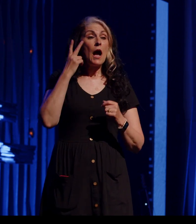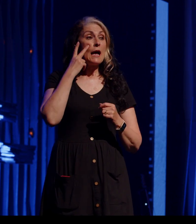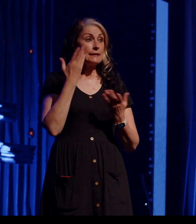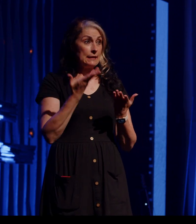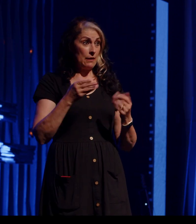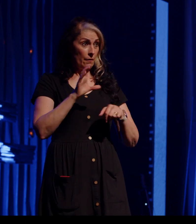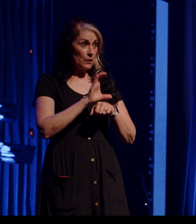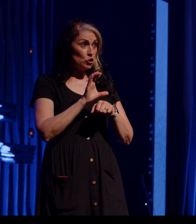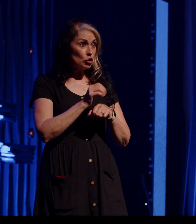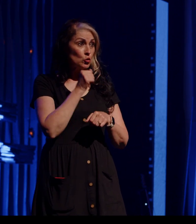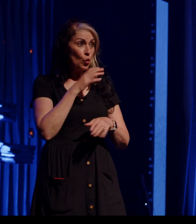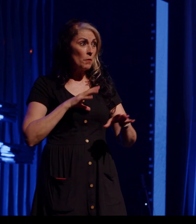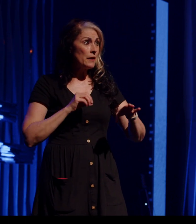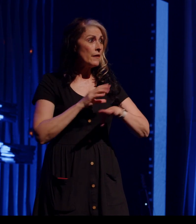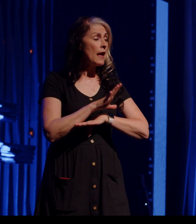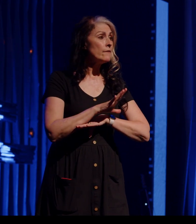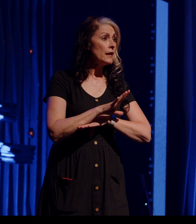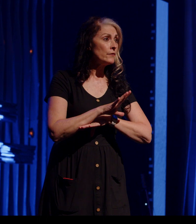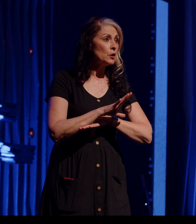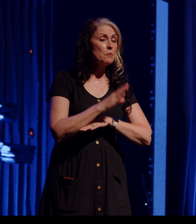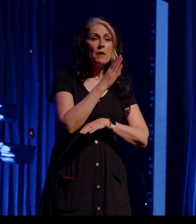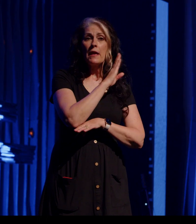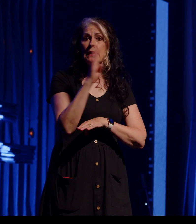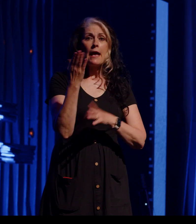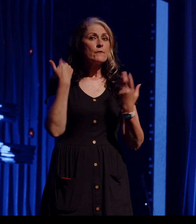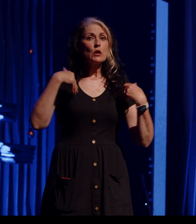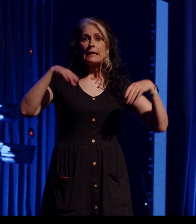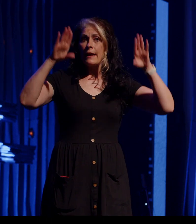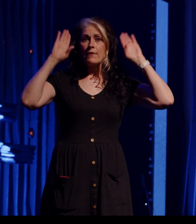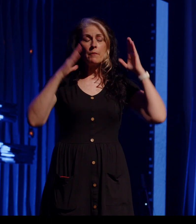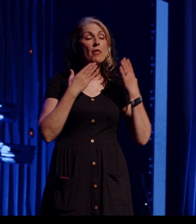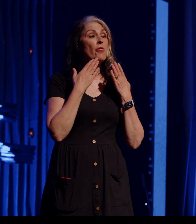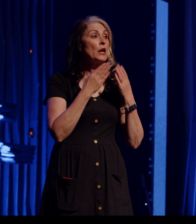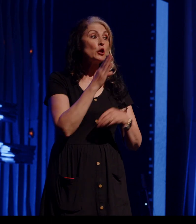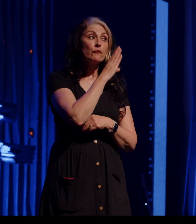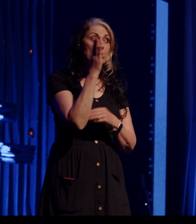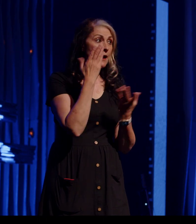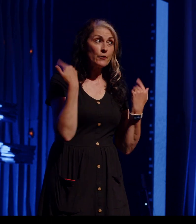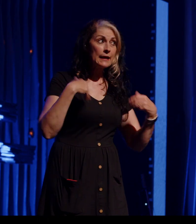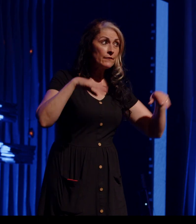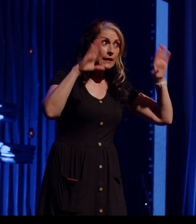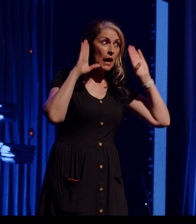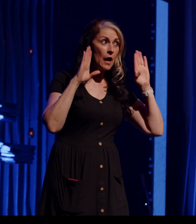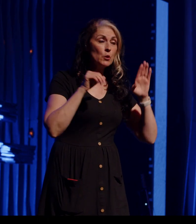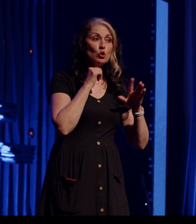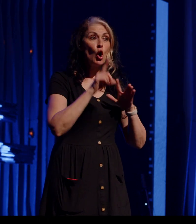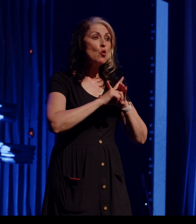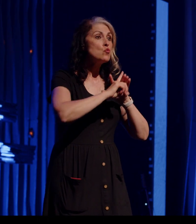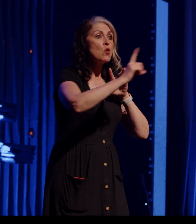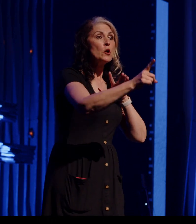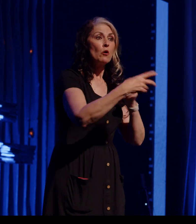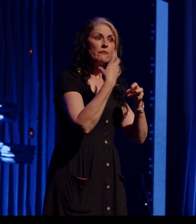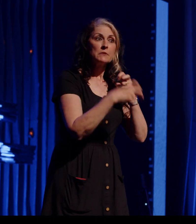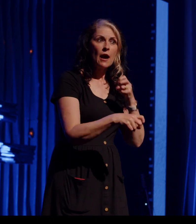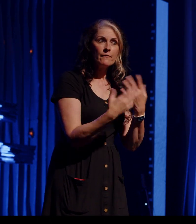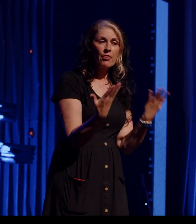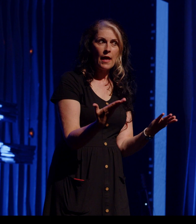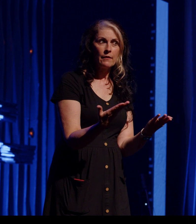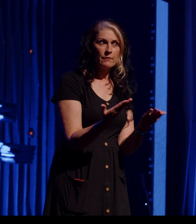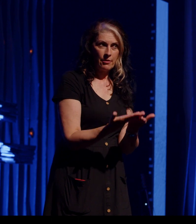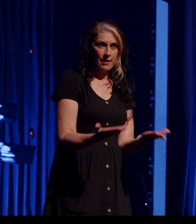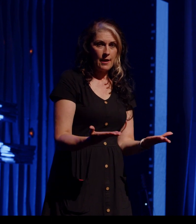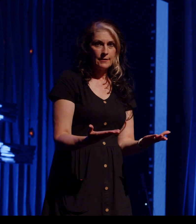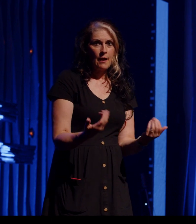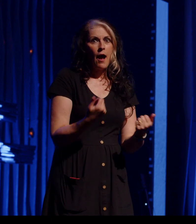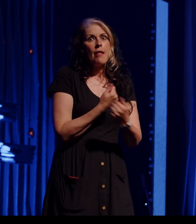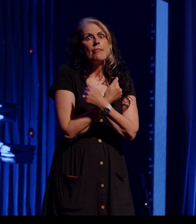here at the Grove. They just never give up. Thank you for never giving up. You never run away from hard things. That's what I